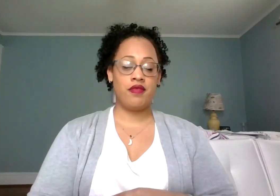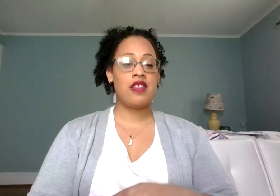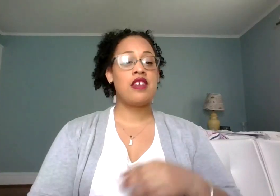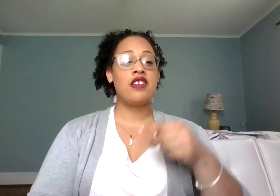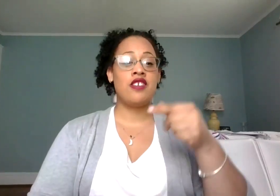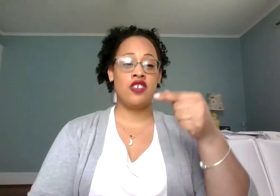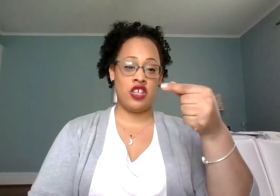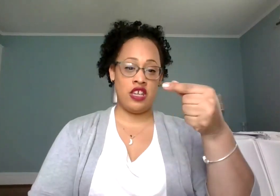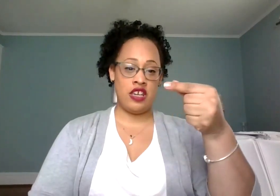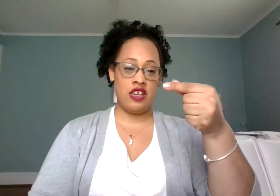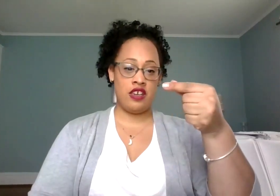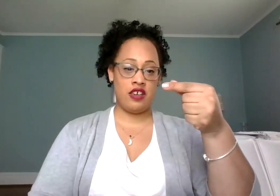G.